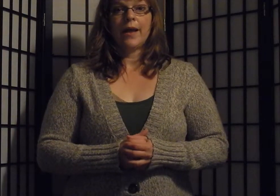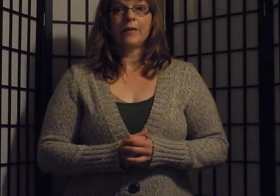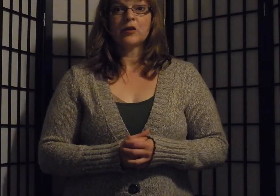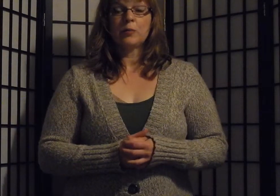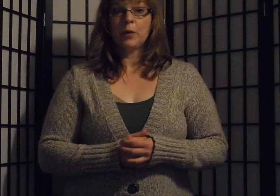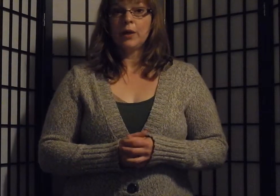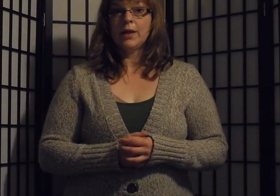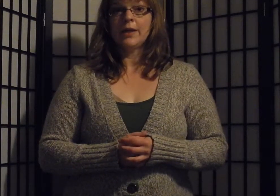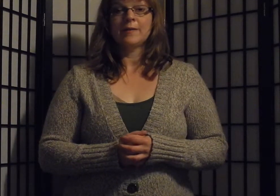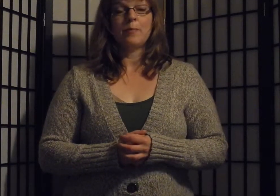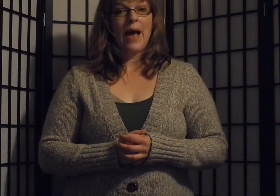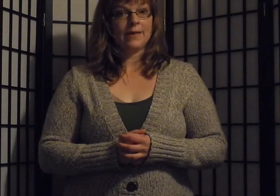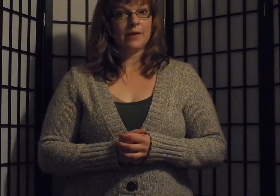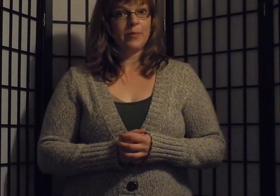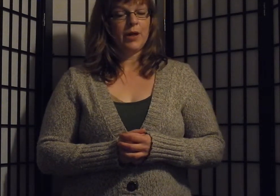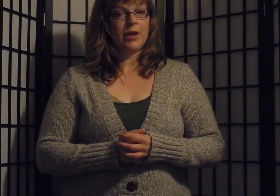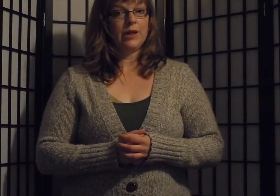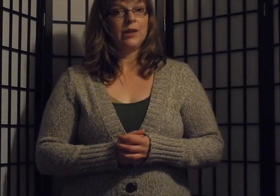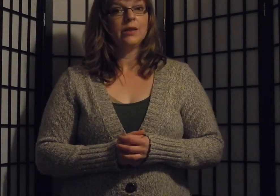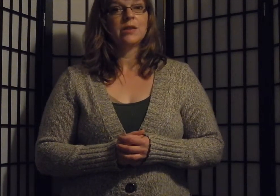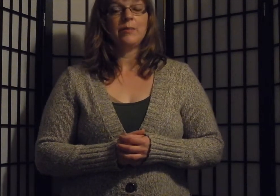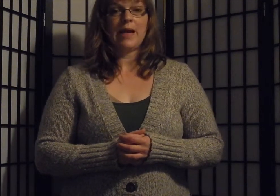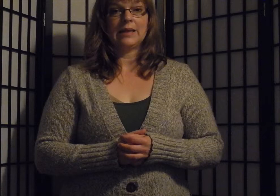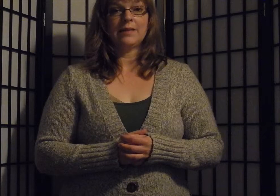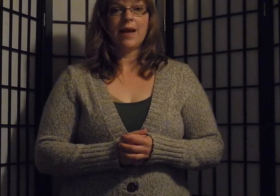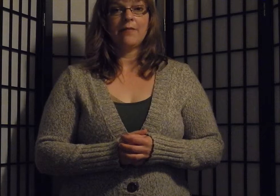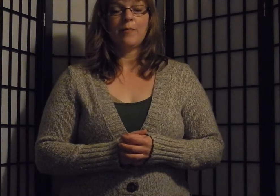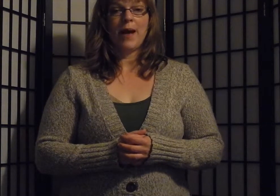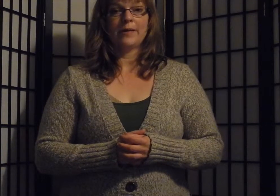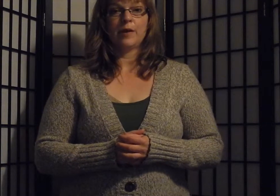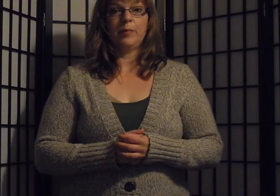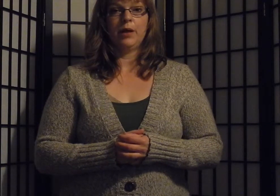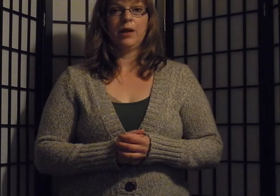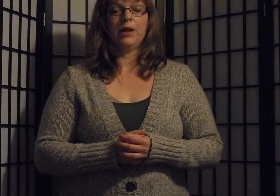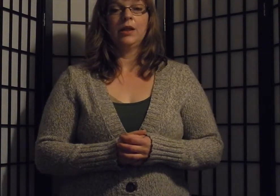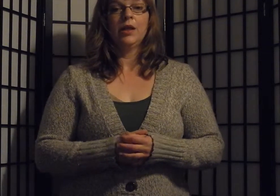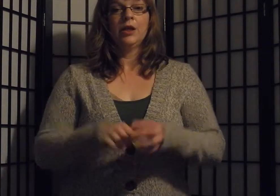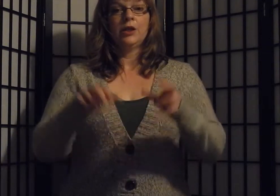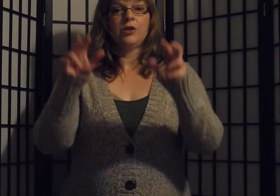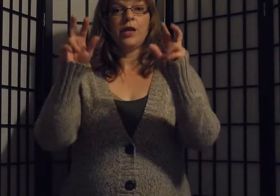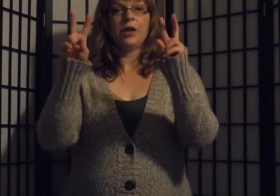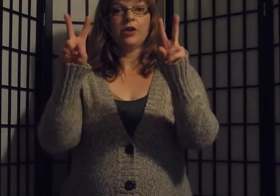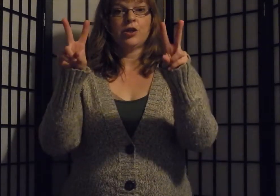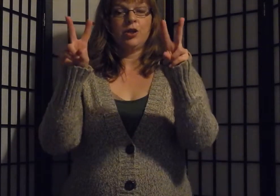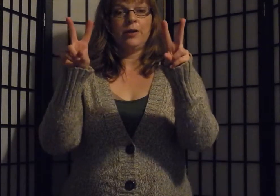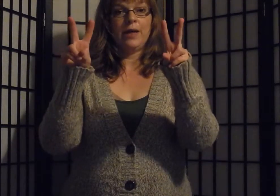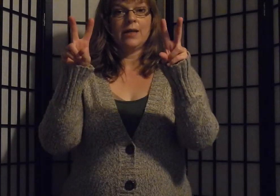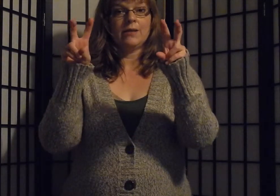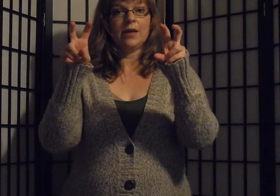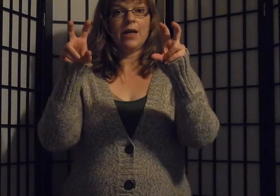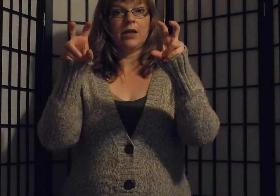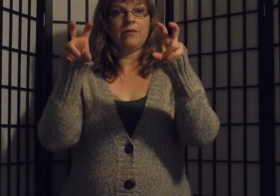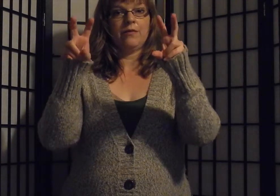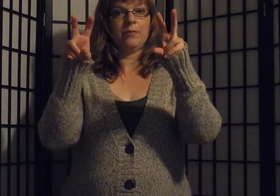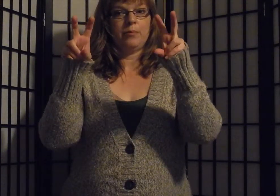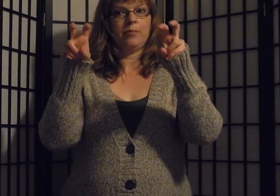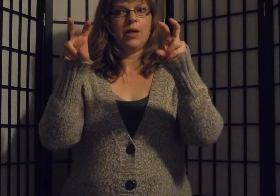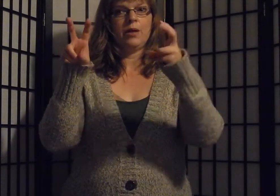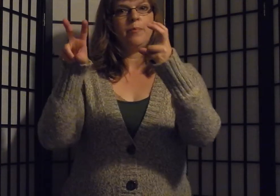Another sport is basketball. To make the sign for basketball, you take your two hands and kind of